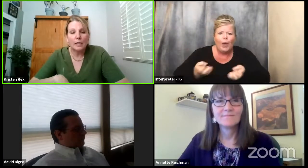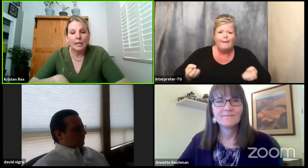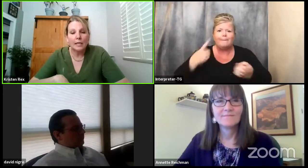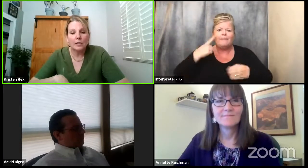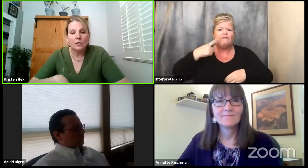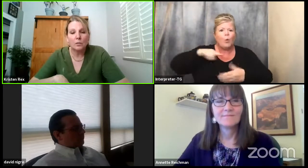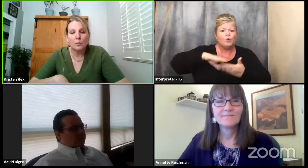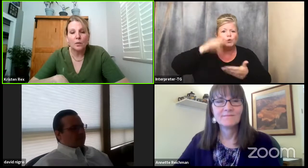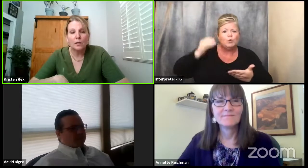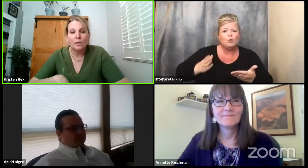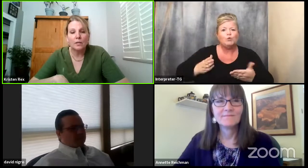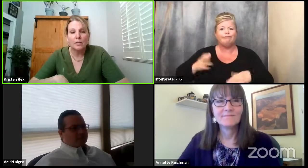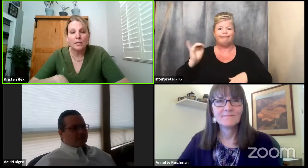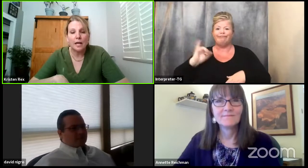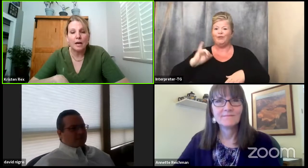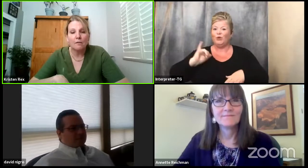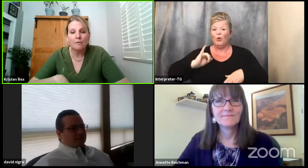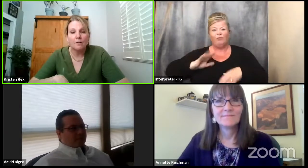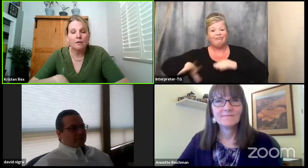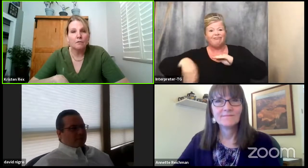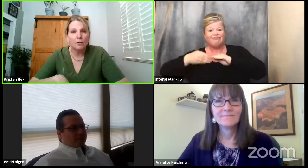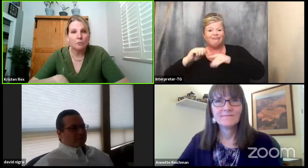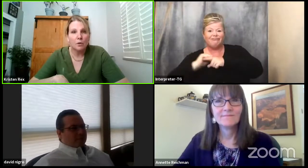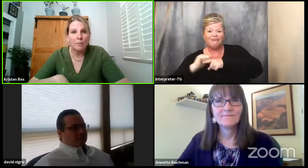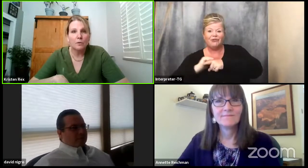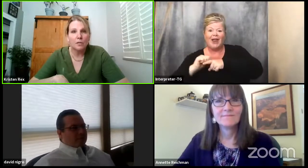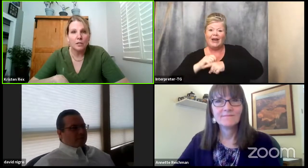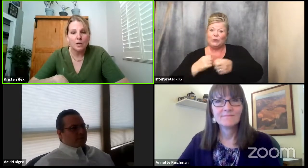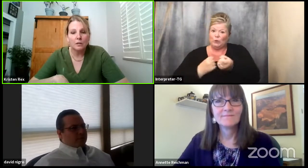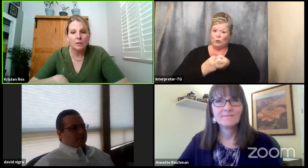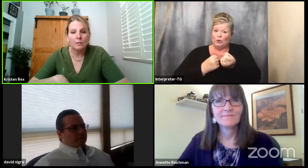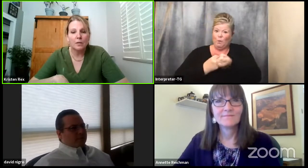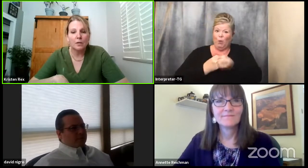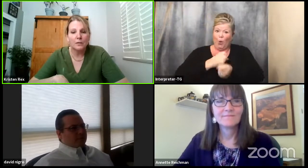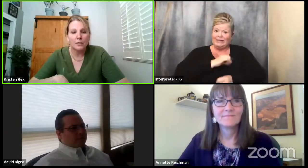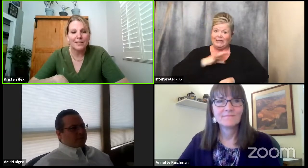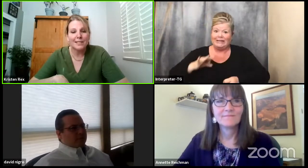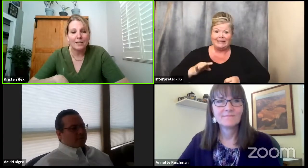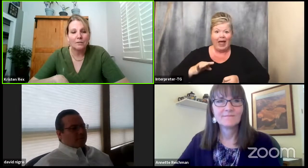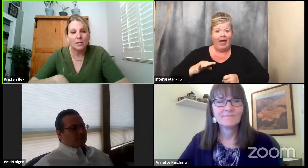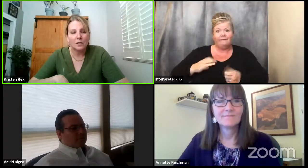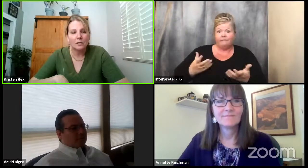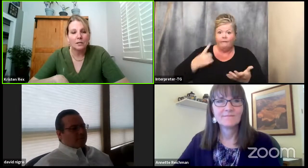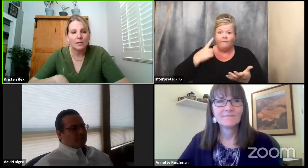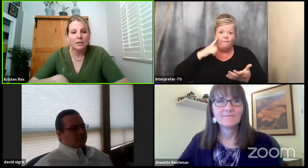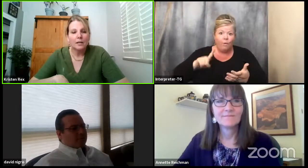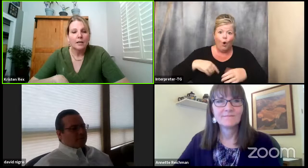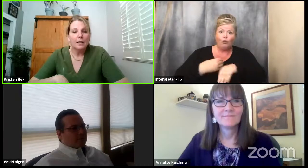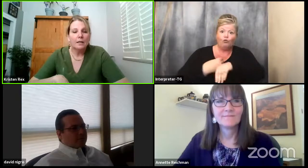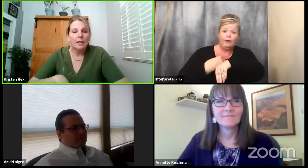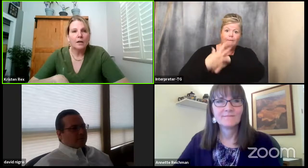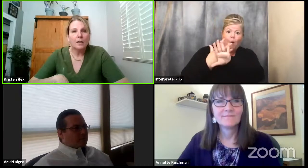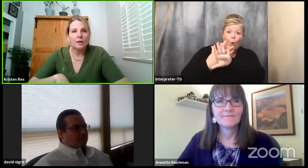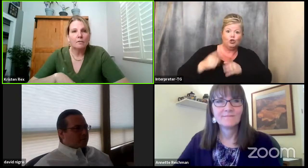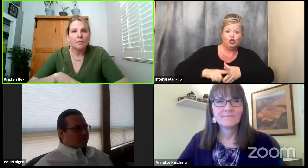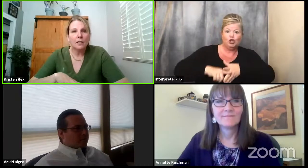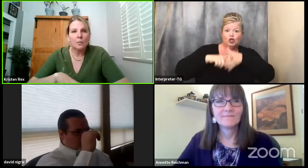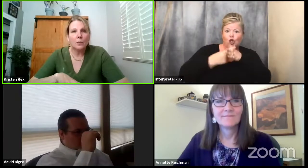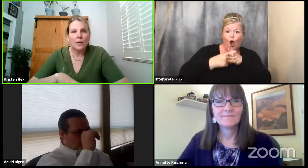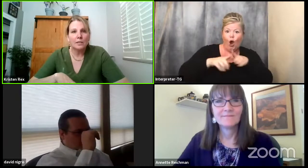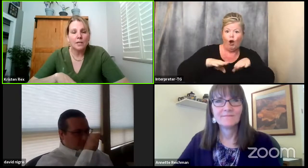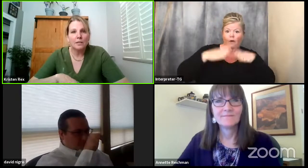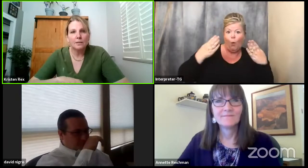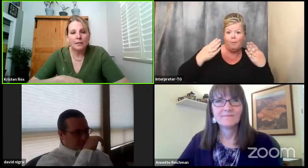additional training to support our staff for a remote start, but also a safe start. They are